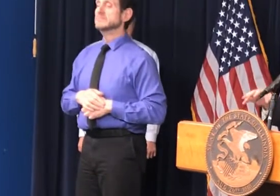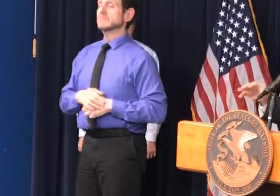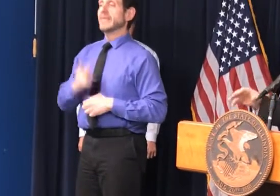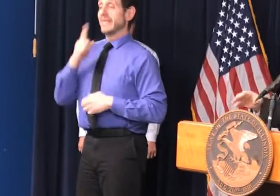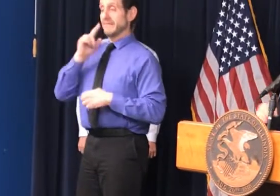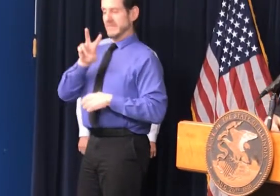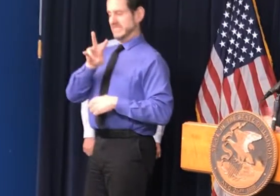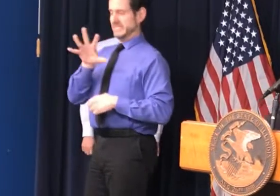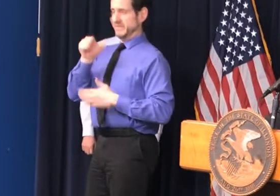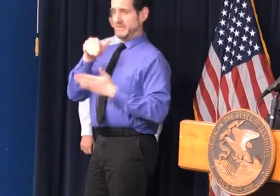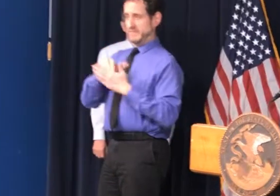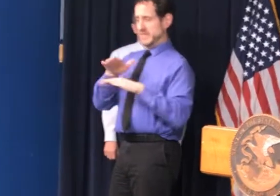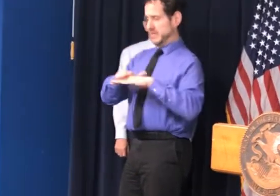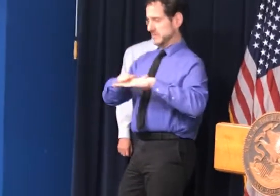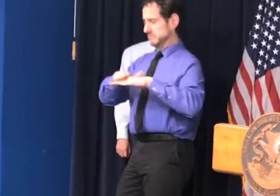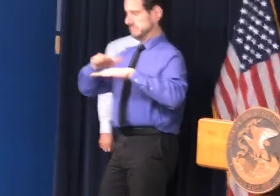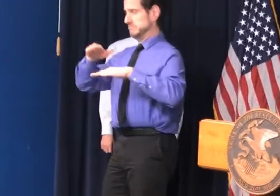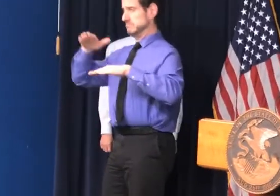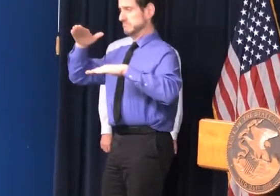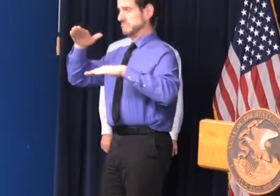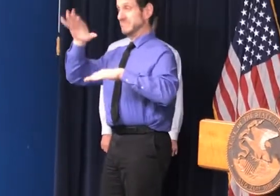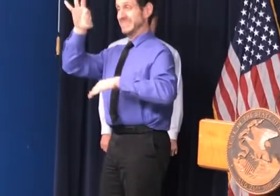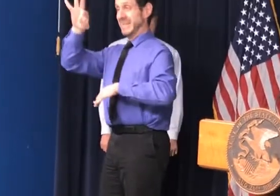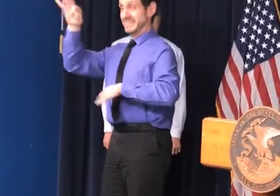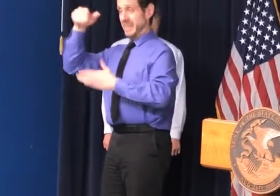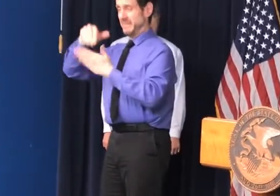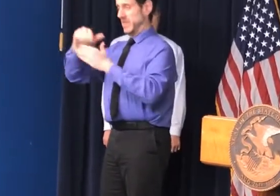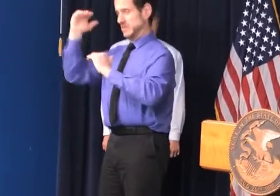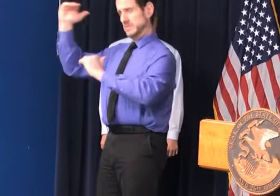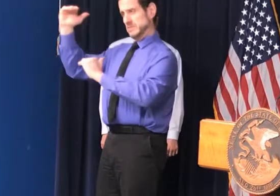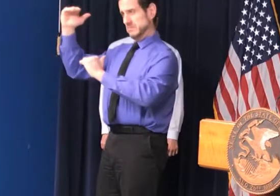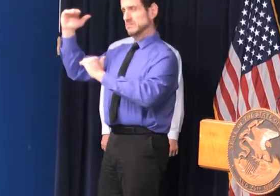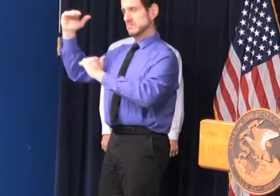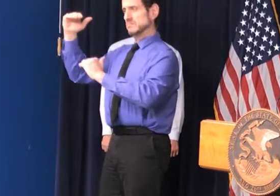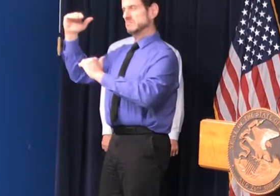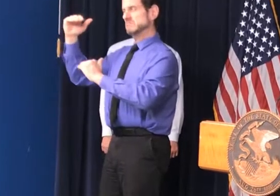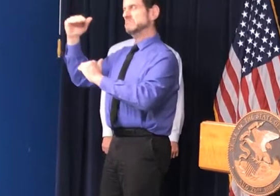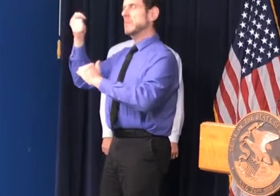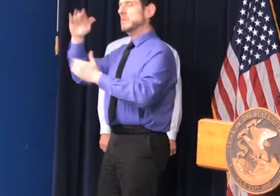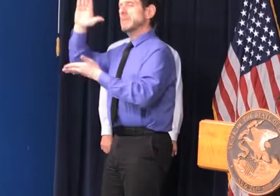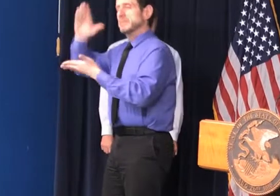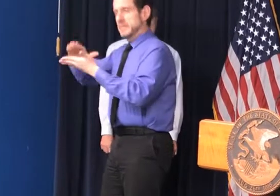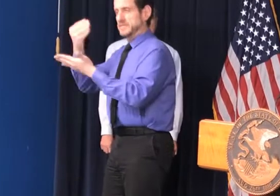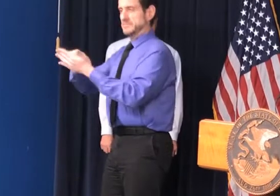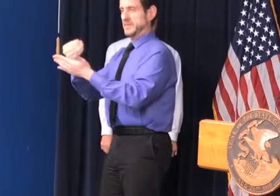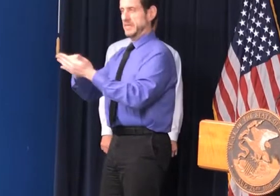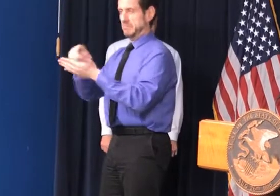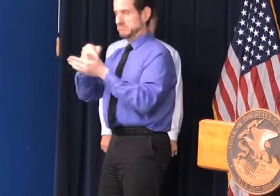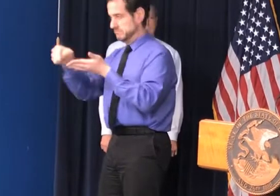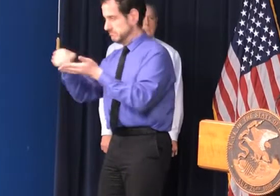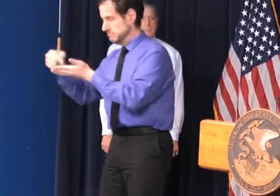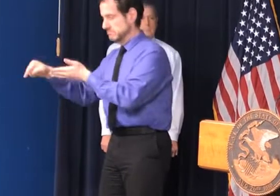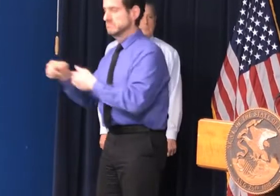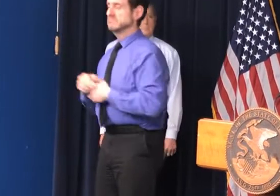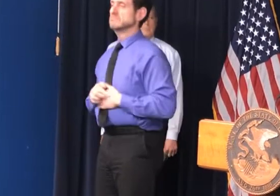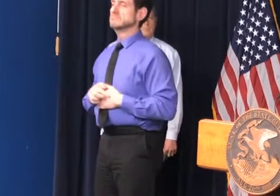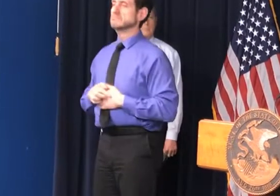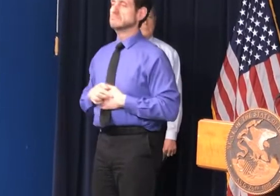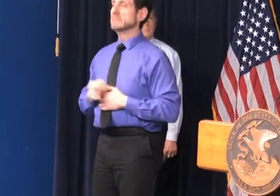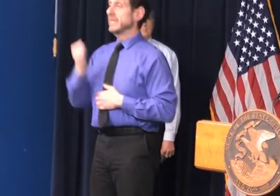a phase out up to annual salaries of $99,000. Families will also receive an